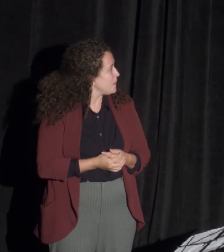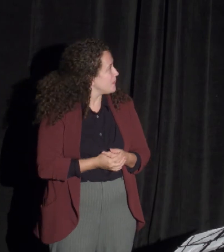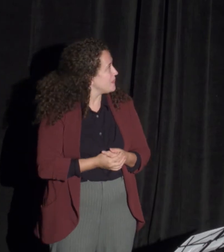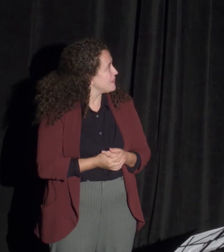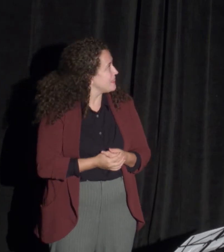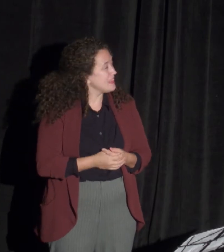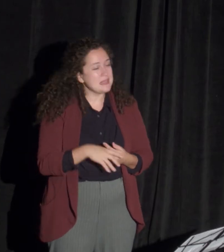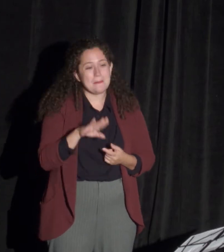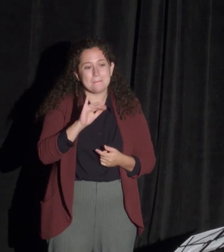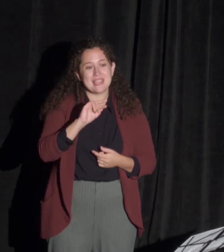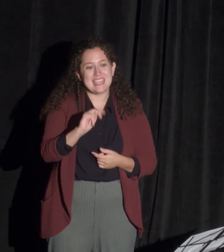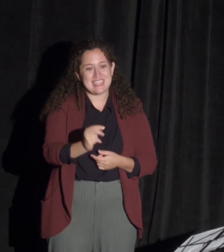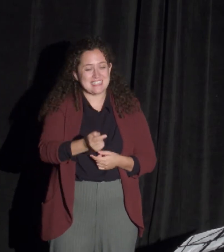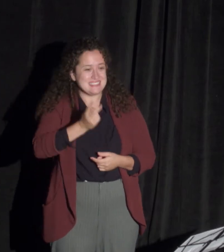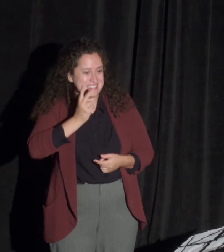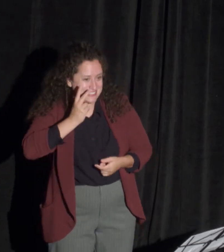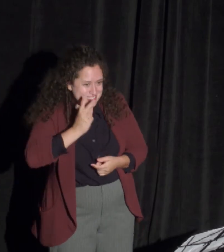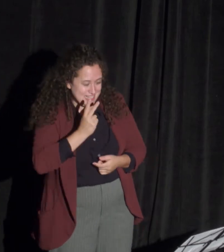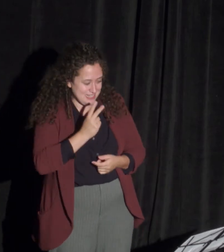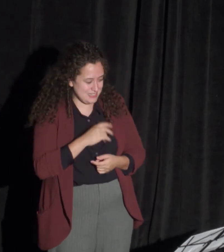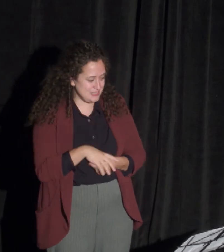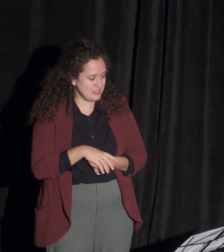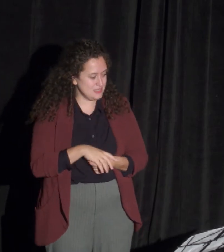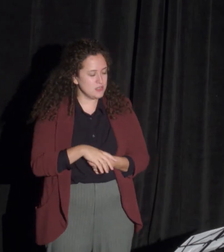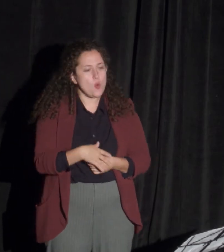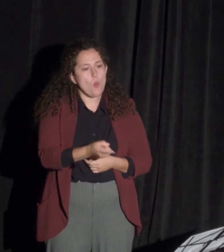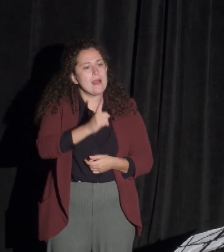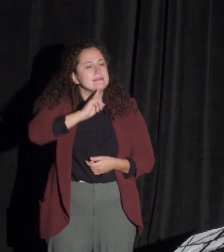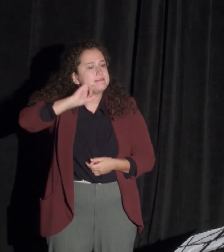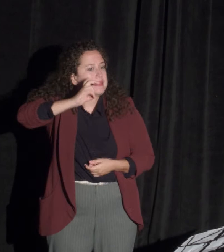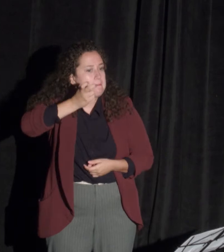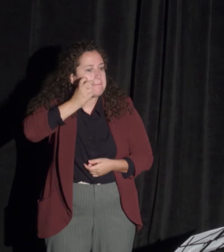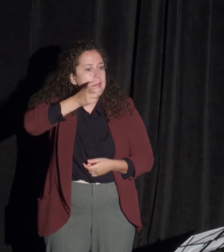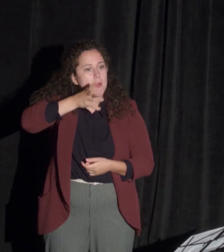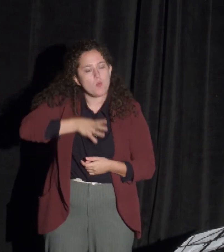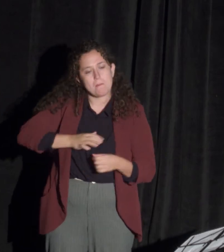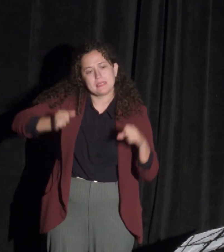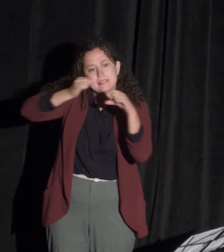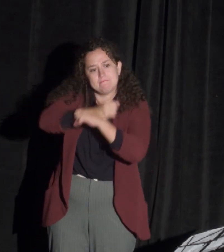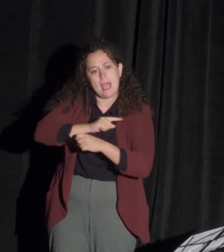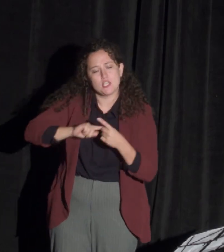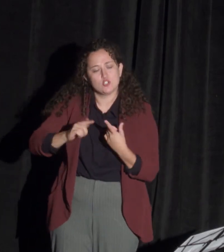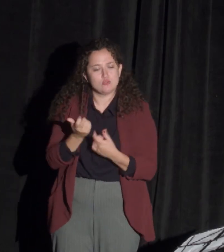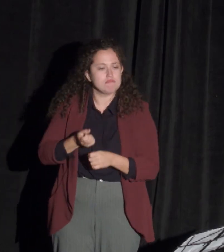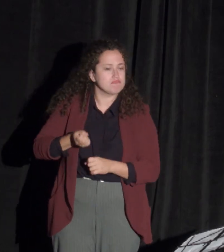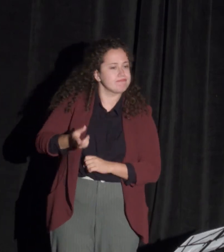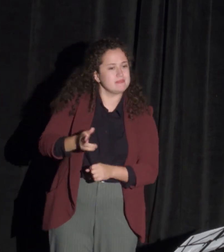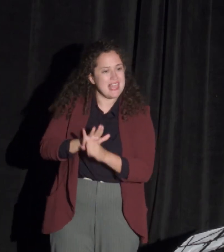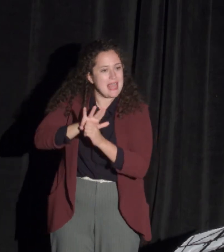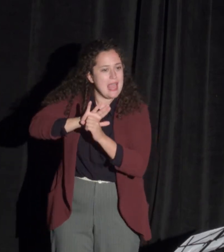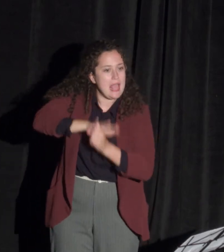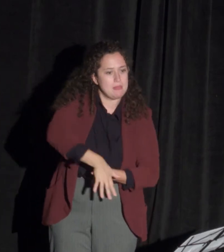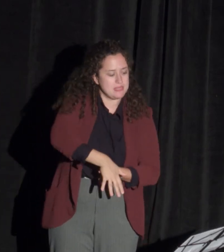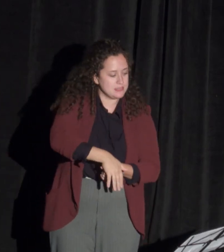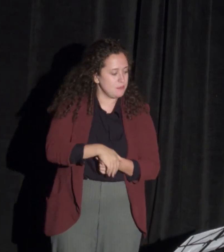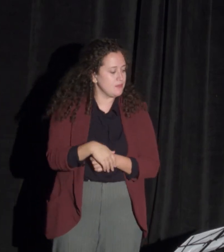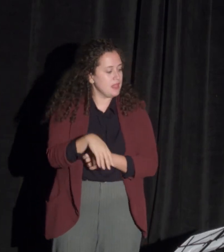Being Seen, One Deafblind Woman's Fight to End Ableism by Elsa Hunason.